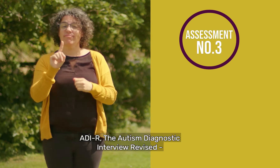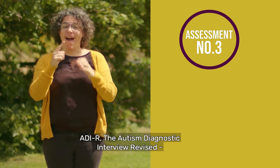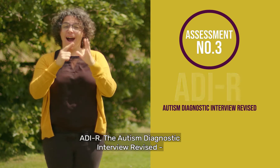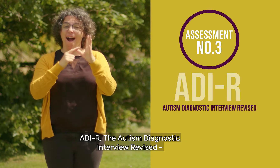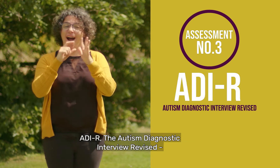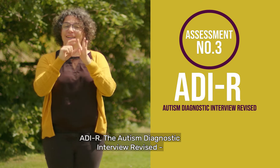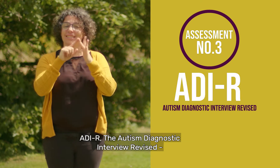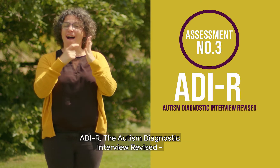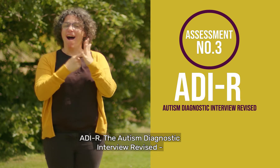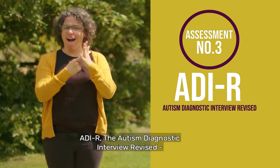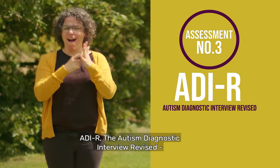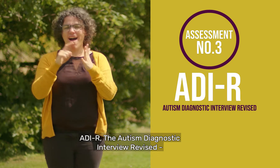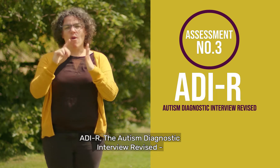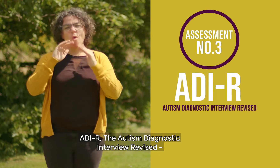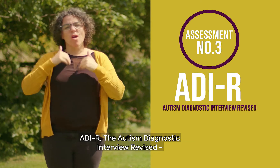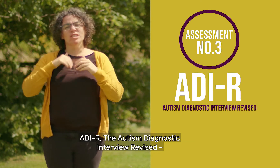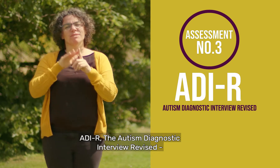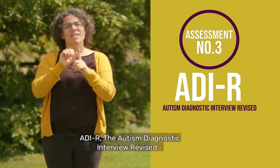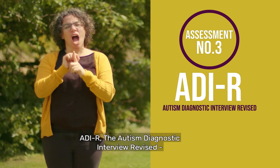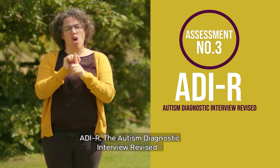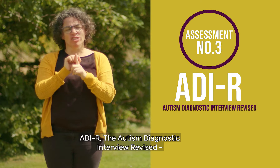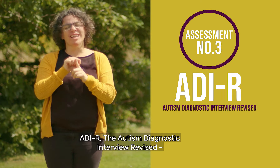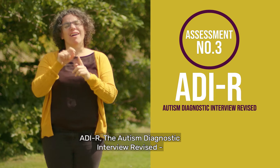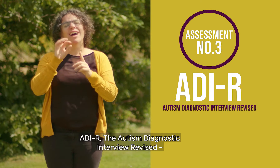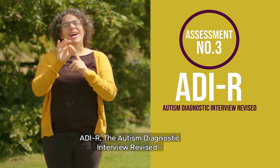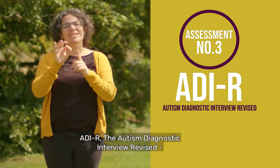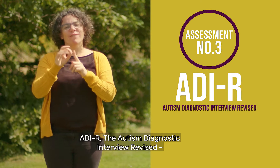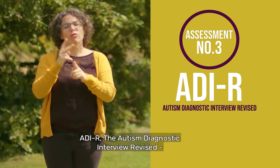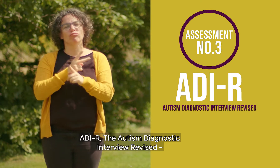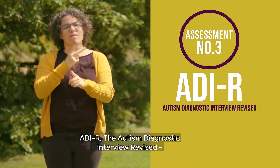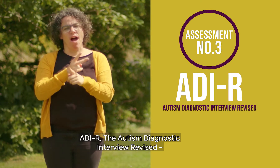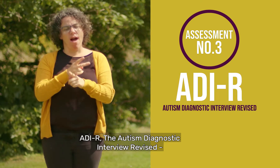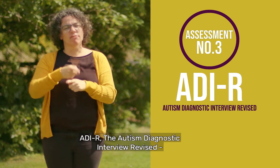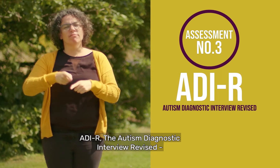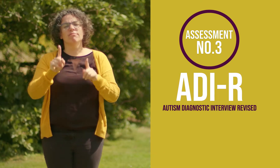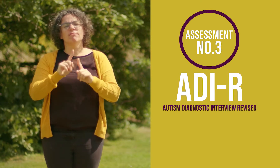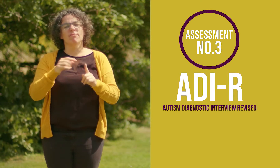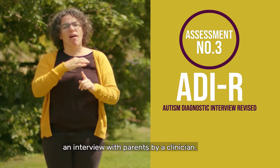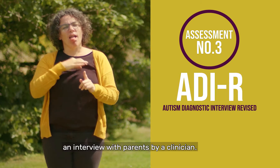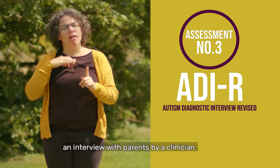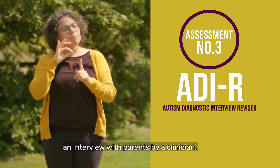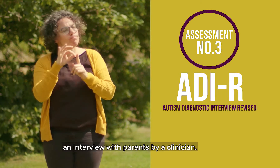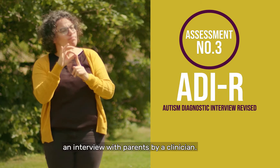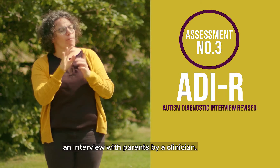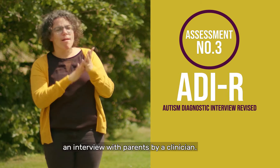ADIR, the Autism Diagnostic Interview Revised. An interview with parents by a